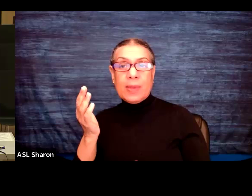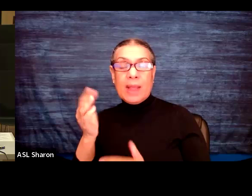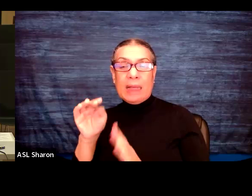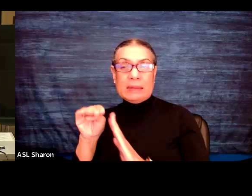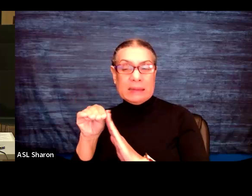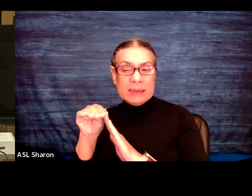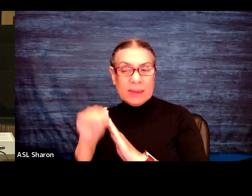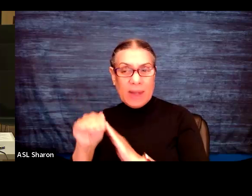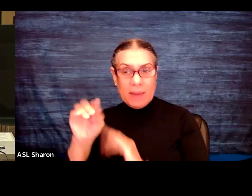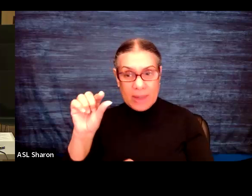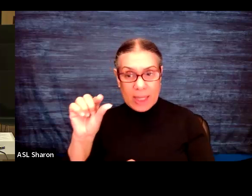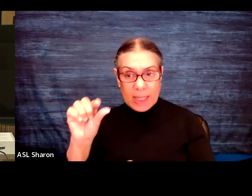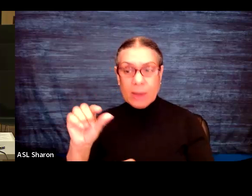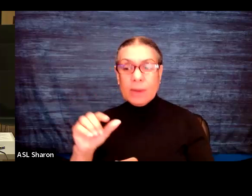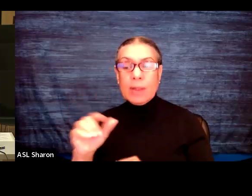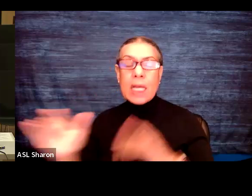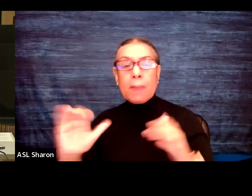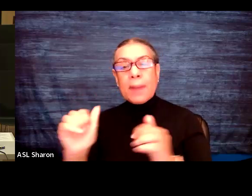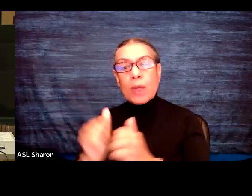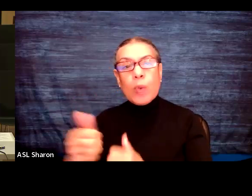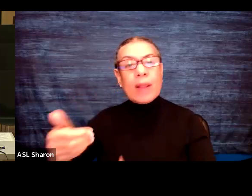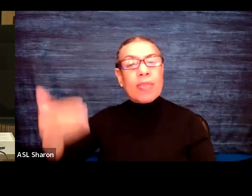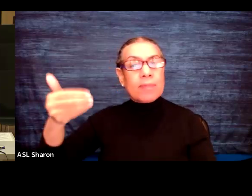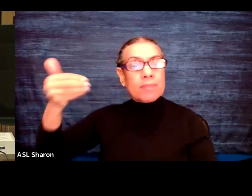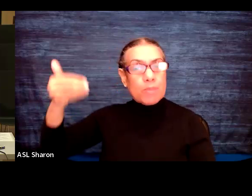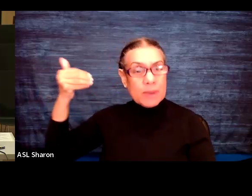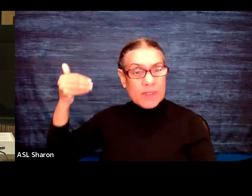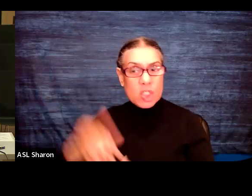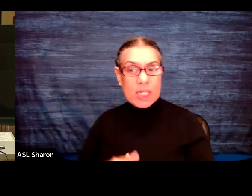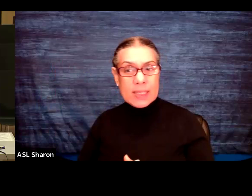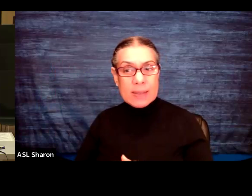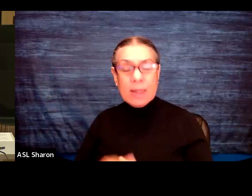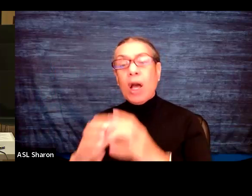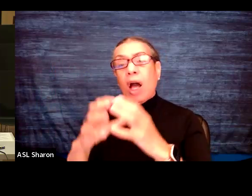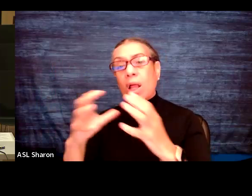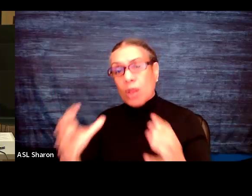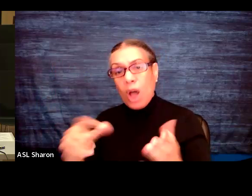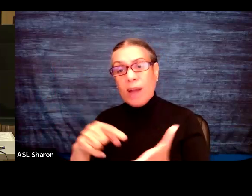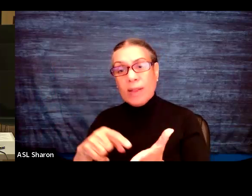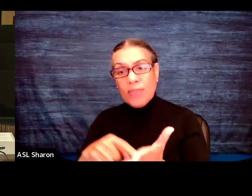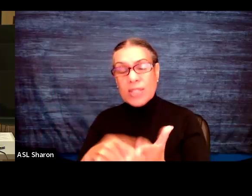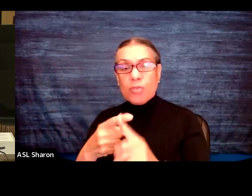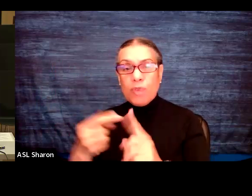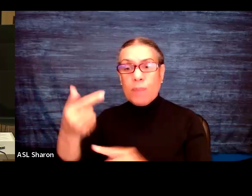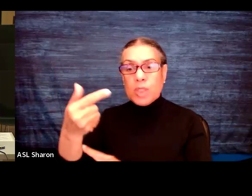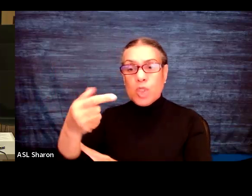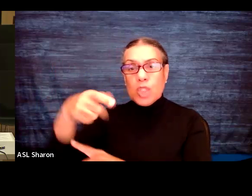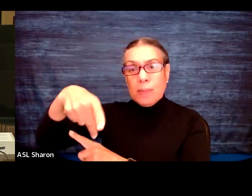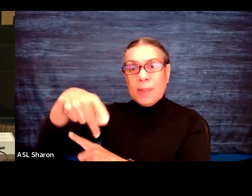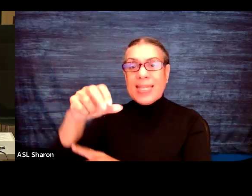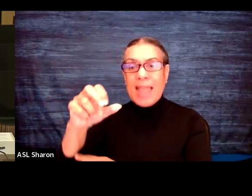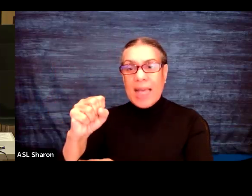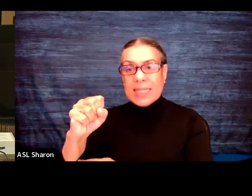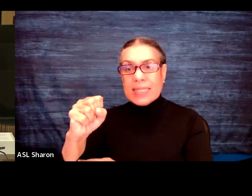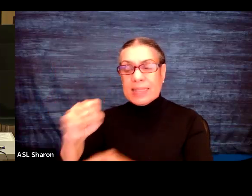decline in OTP compared to what we've seen in past years. And I think a lot of that is driven by, the GPS navigation